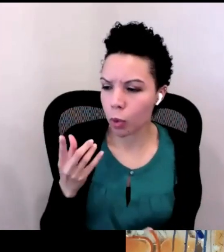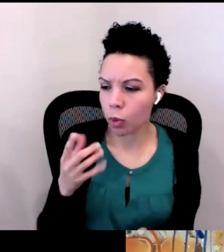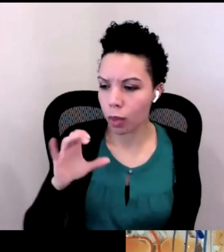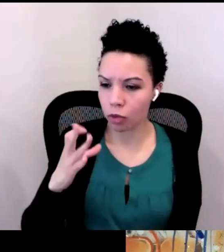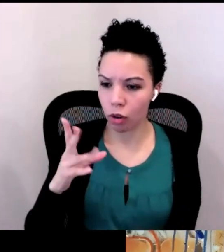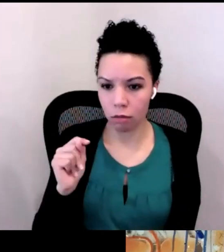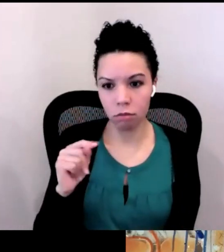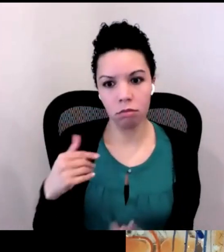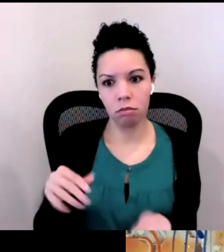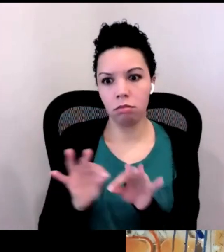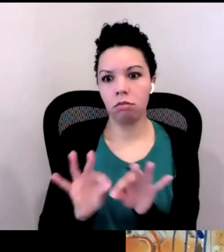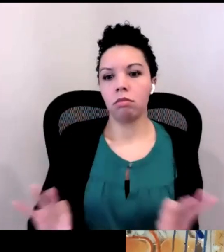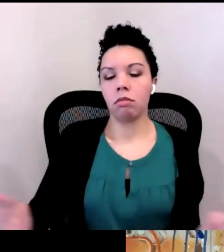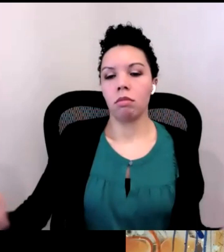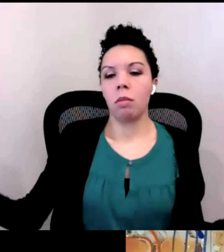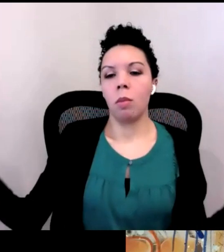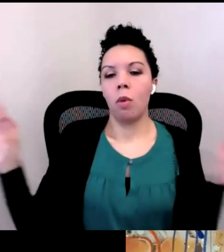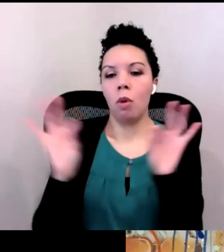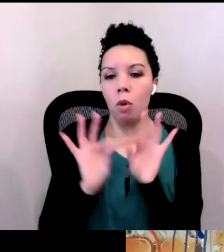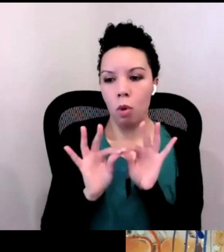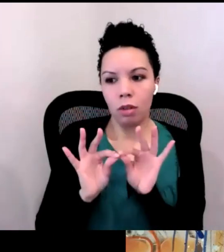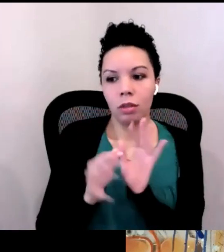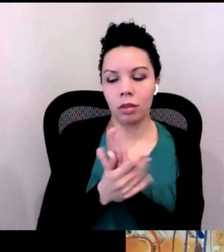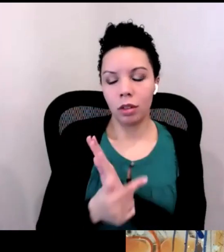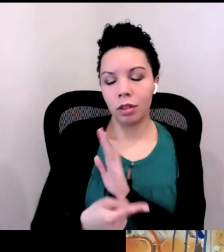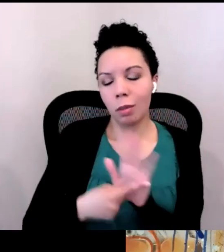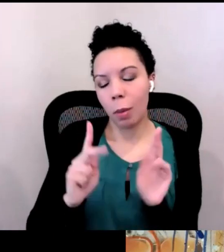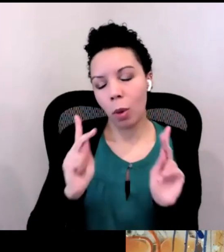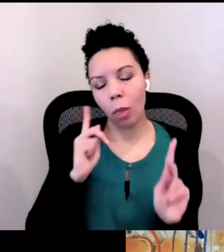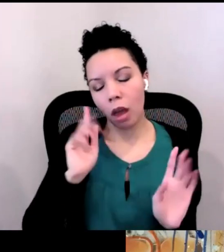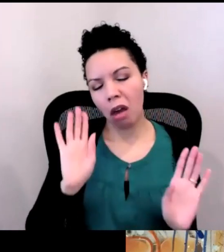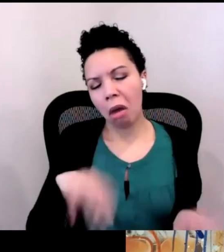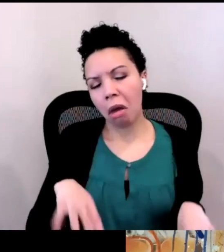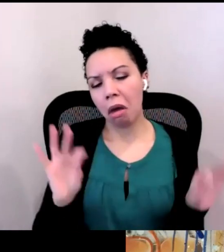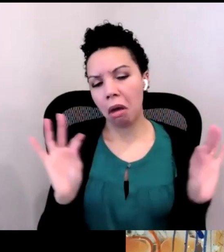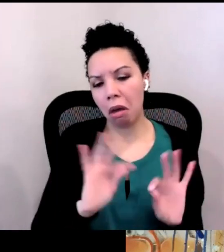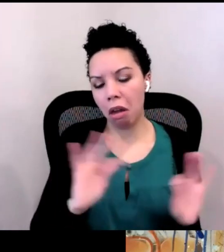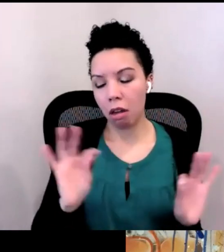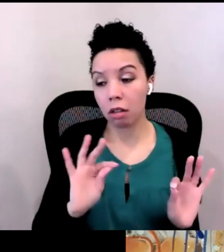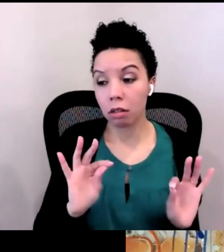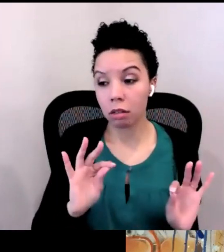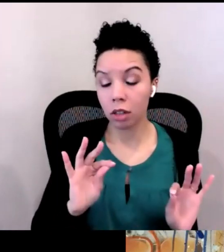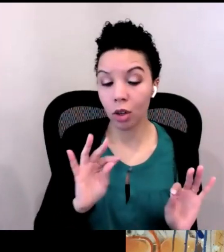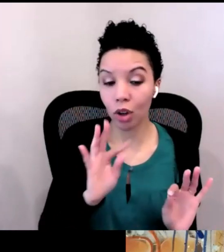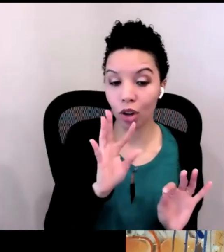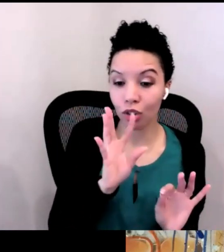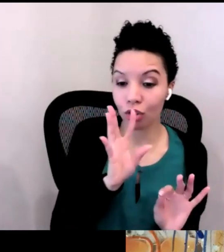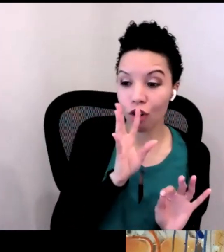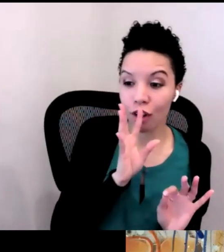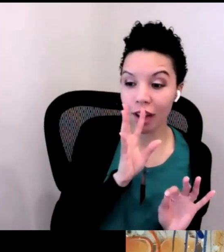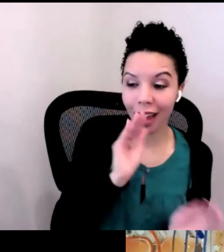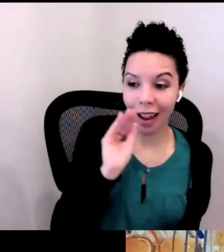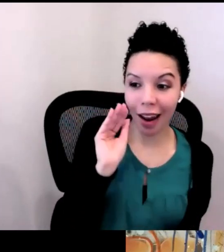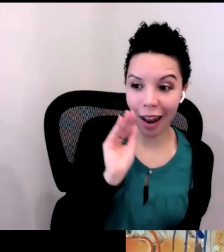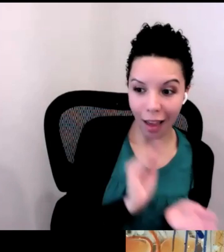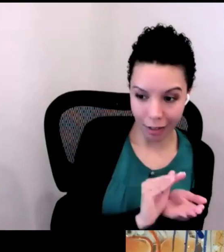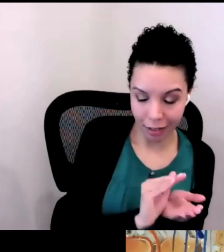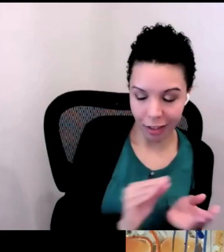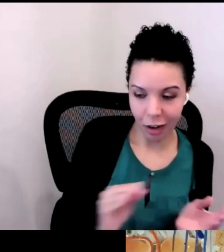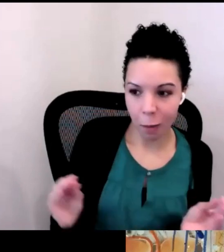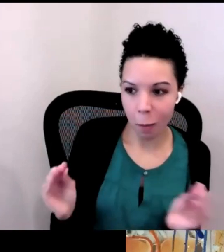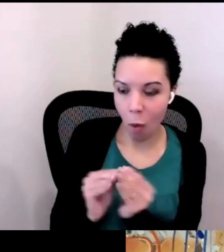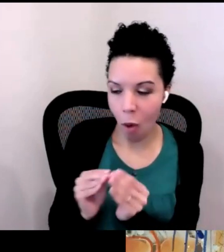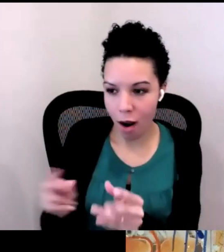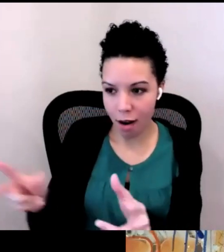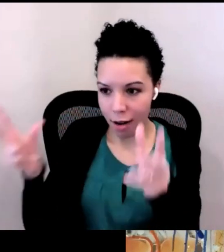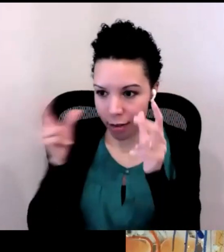important, underrated skill. Less talking, more listening. That is a great, great lesson. And I